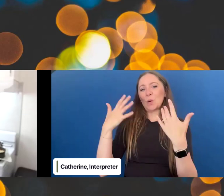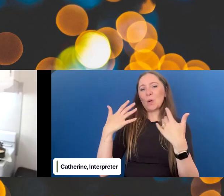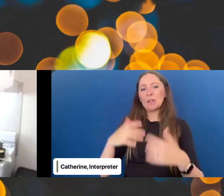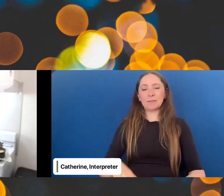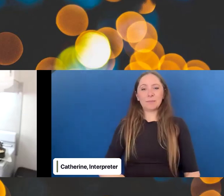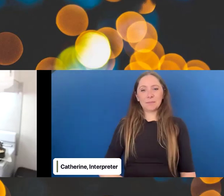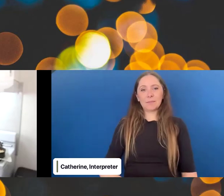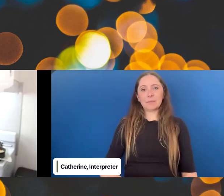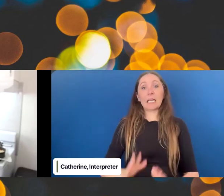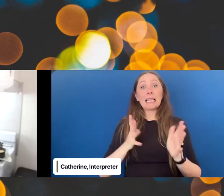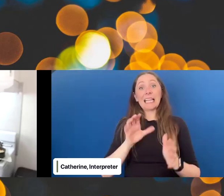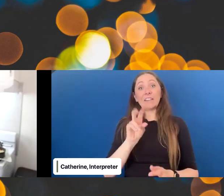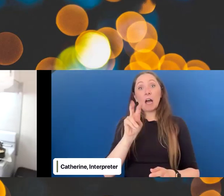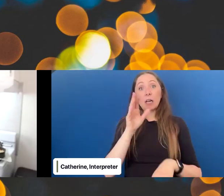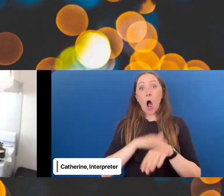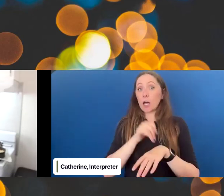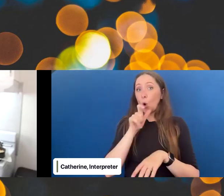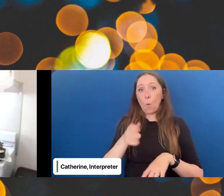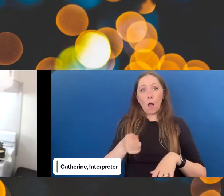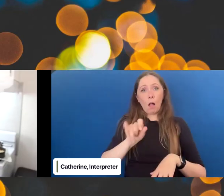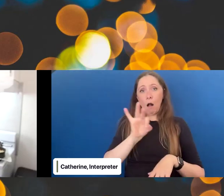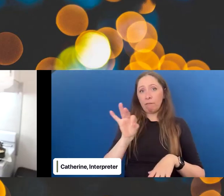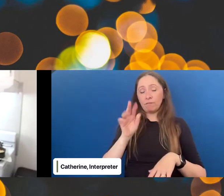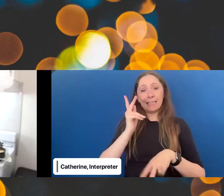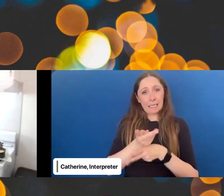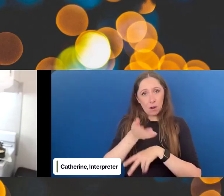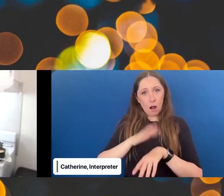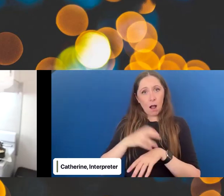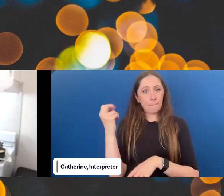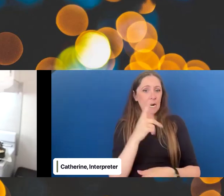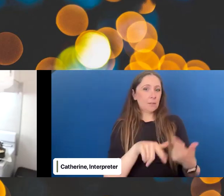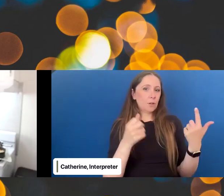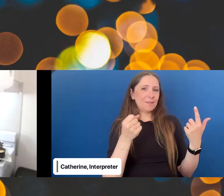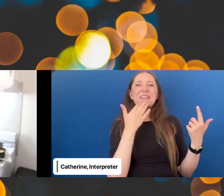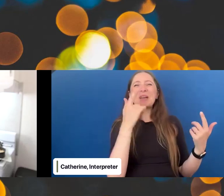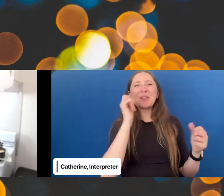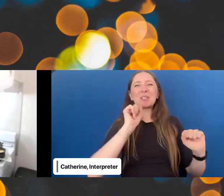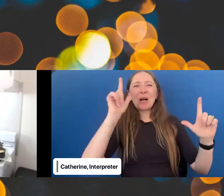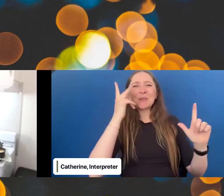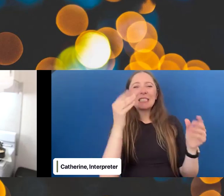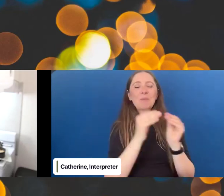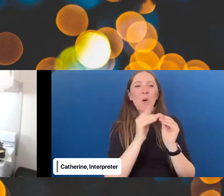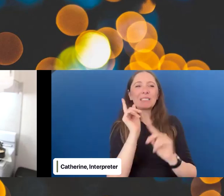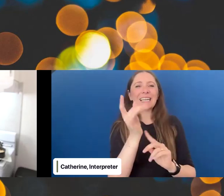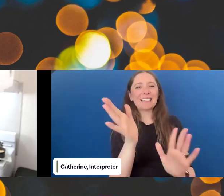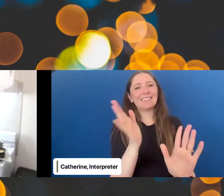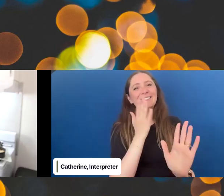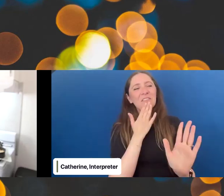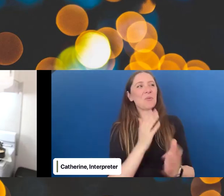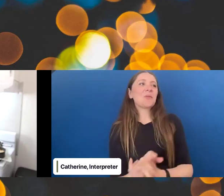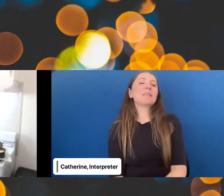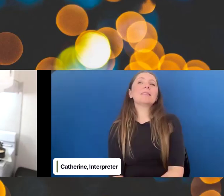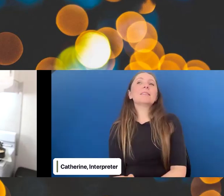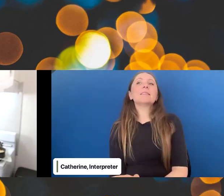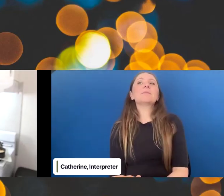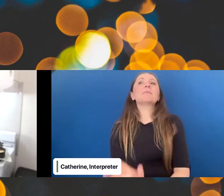and leave your oven on. Okay, now back to the milk. Thank you guys for that surprise. I want to see more of it in a second and